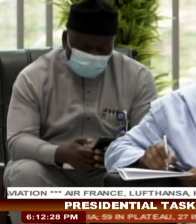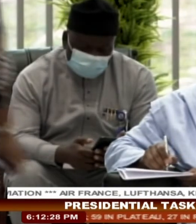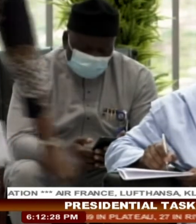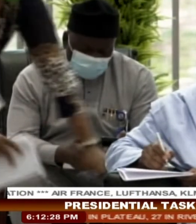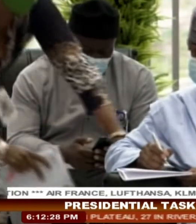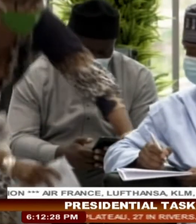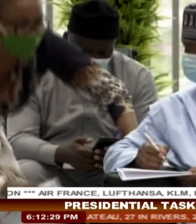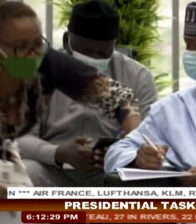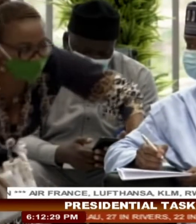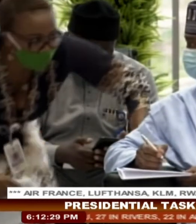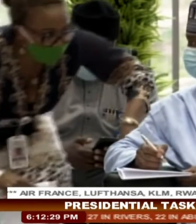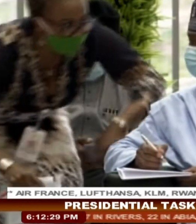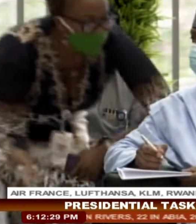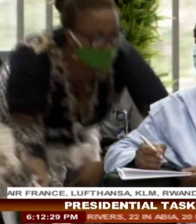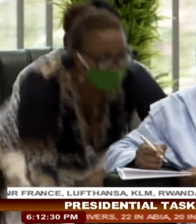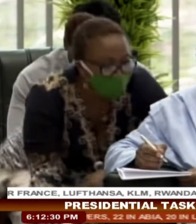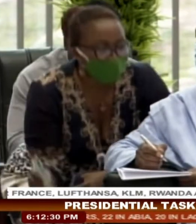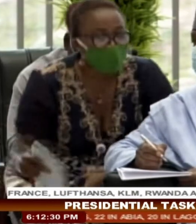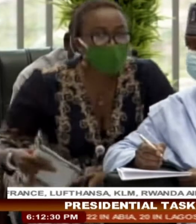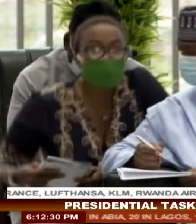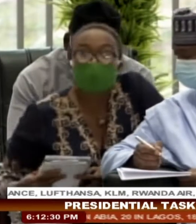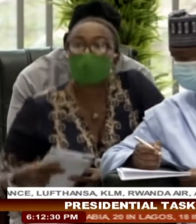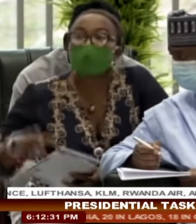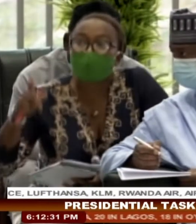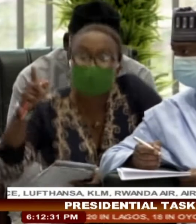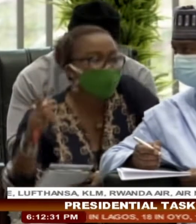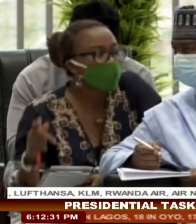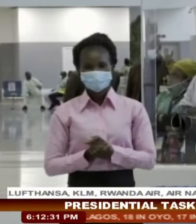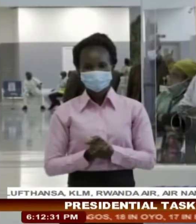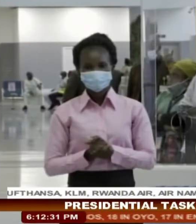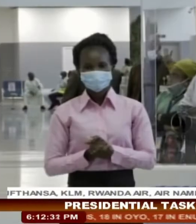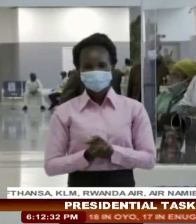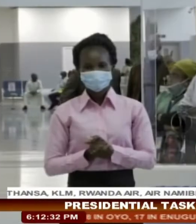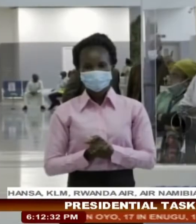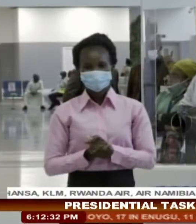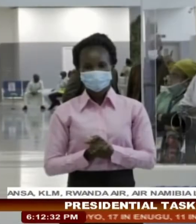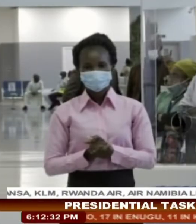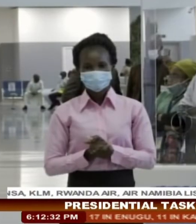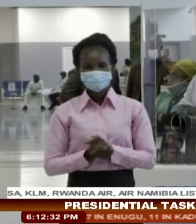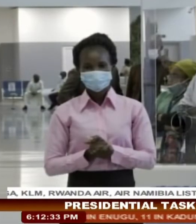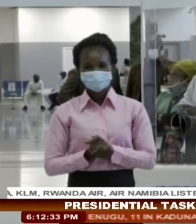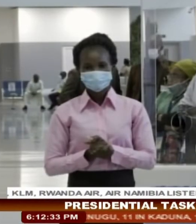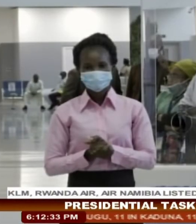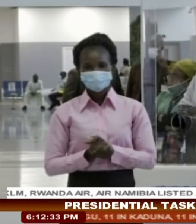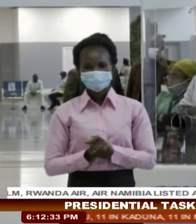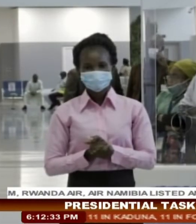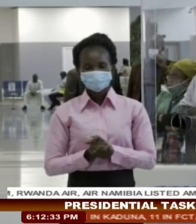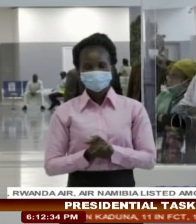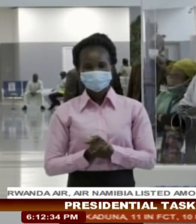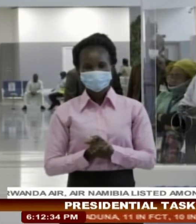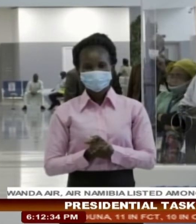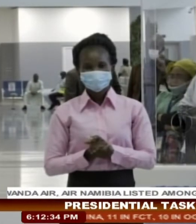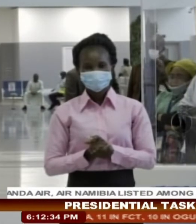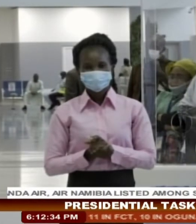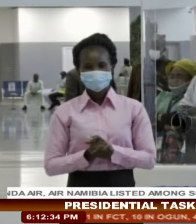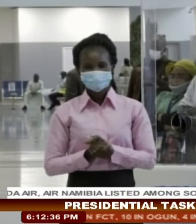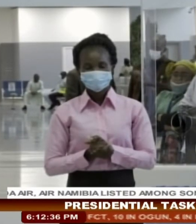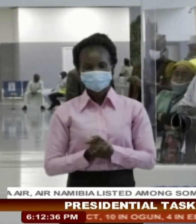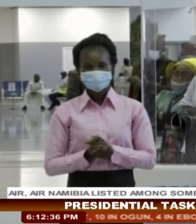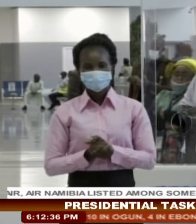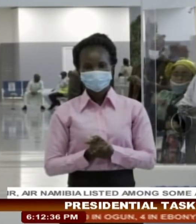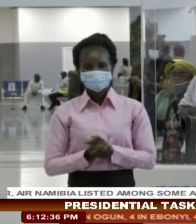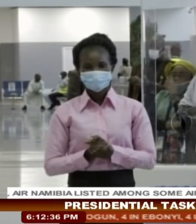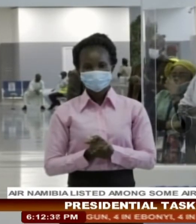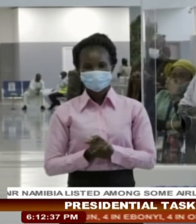ba. Sakataren gwamnatin tarayya a cikin bayanin da aka yi kan maganar